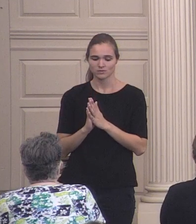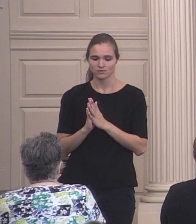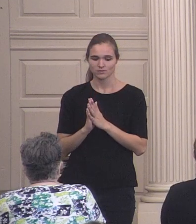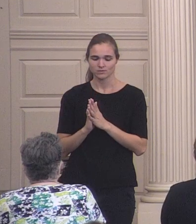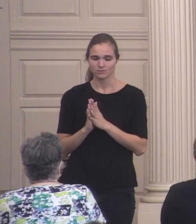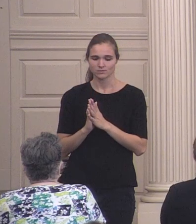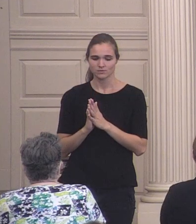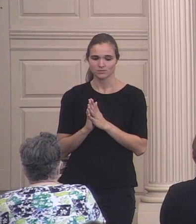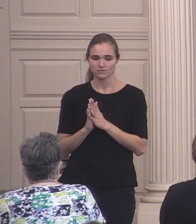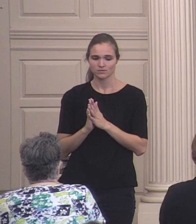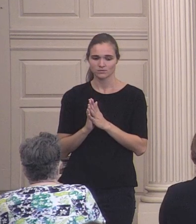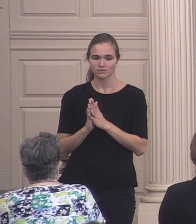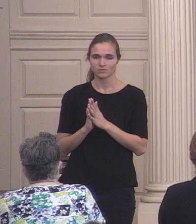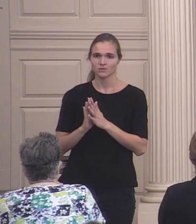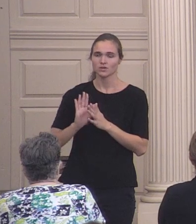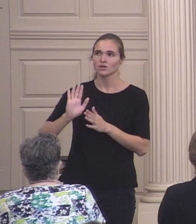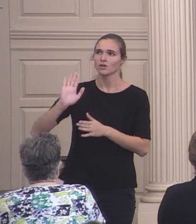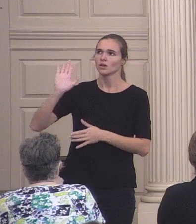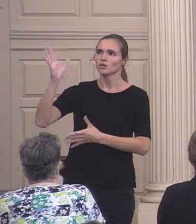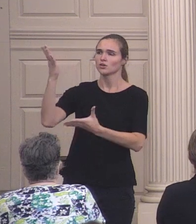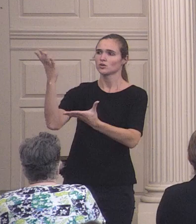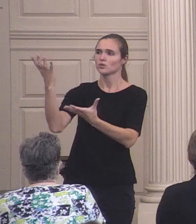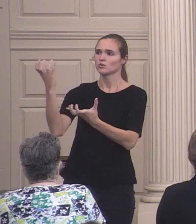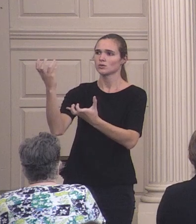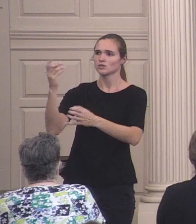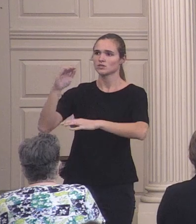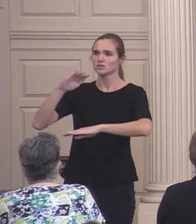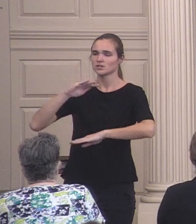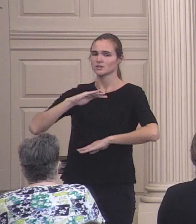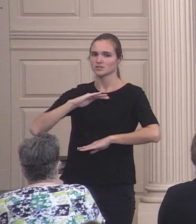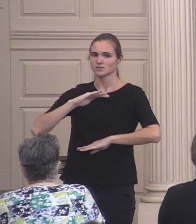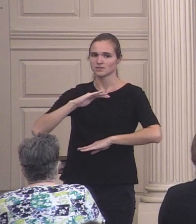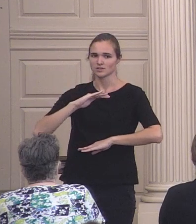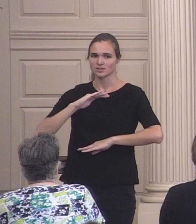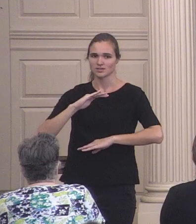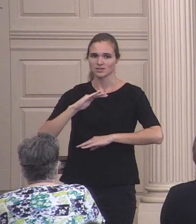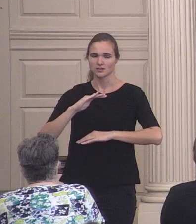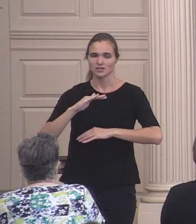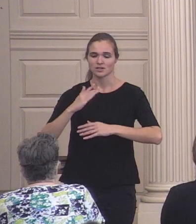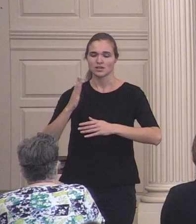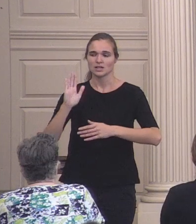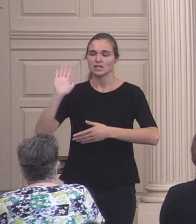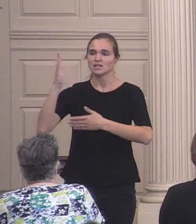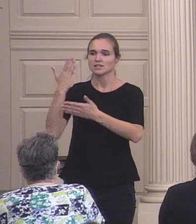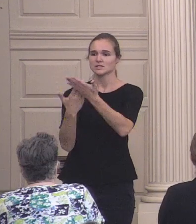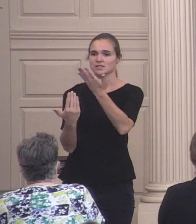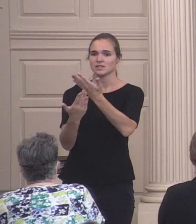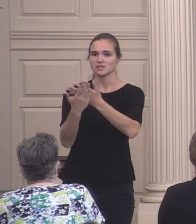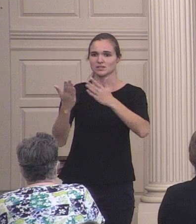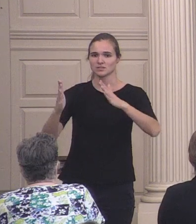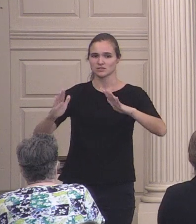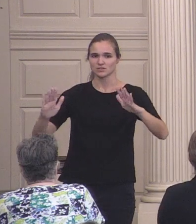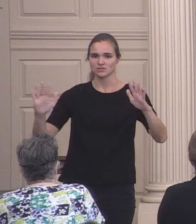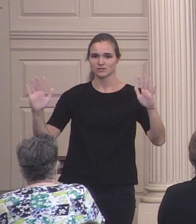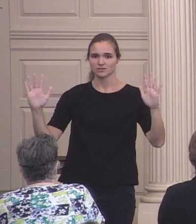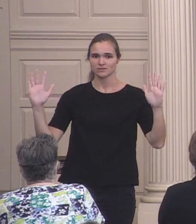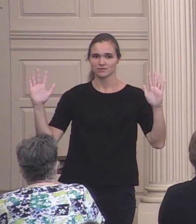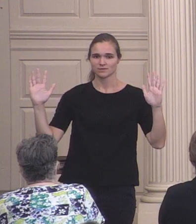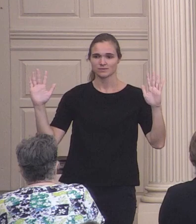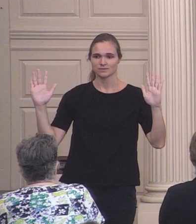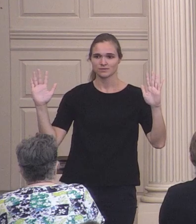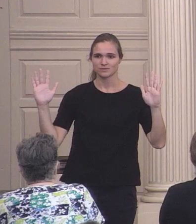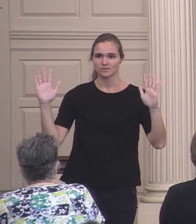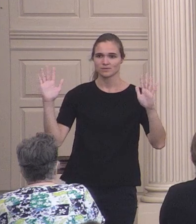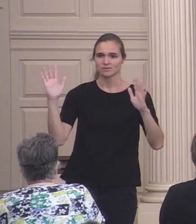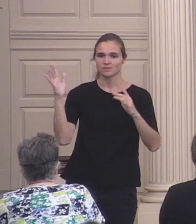fulfilling your will and gaining for you a holy people, he stretched out his hands as he endured